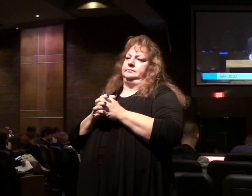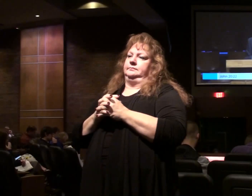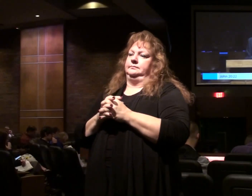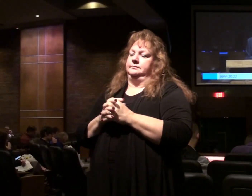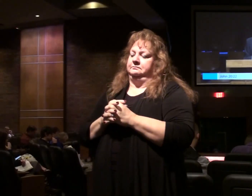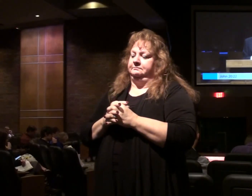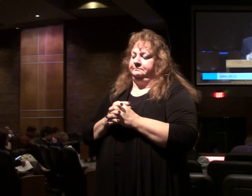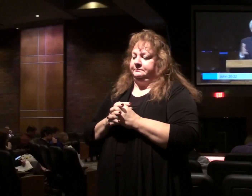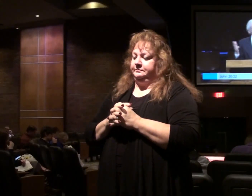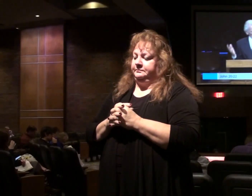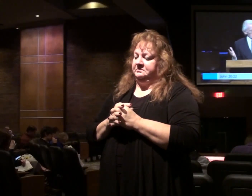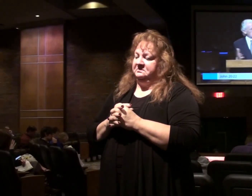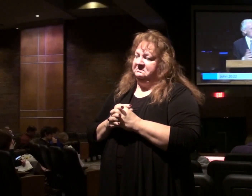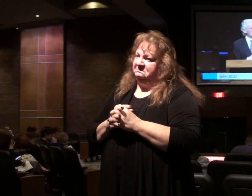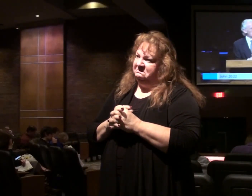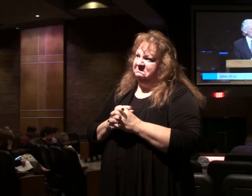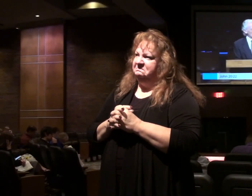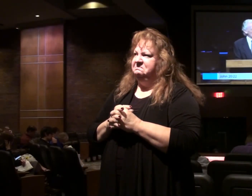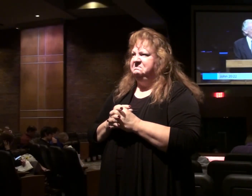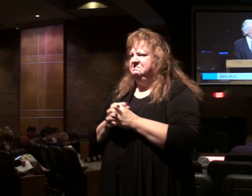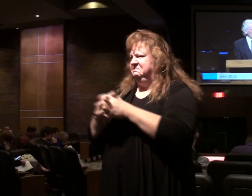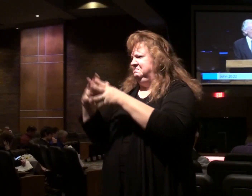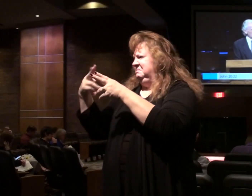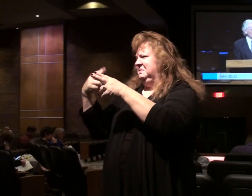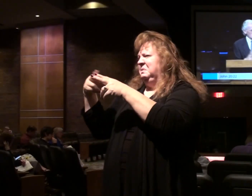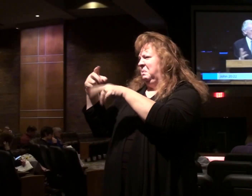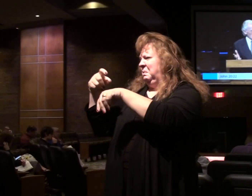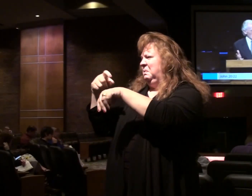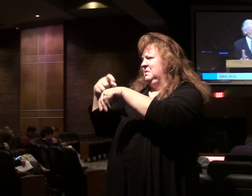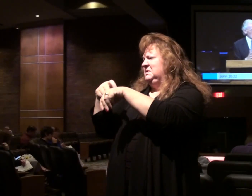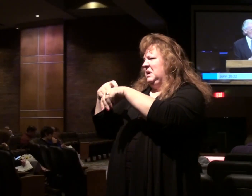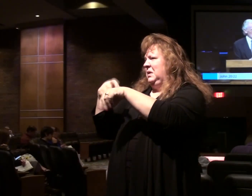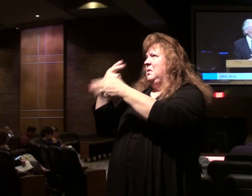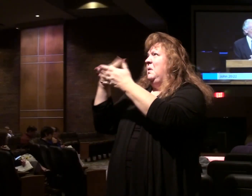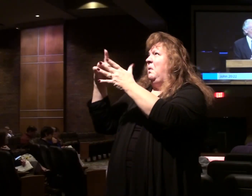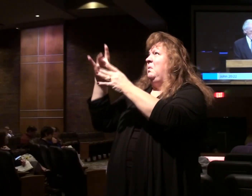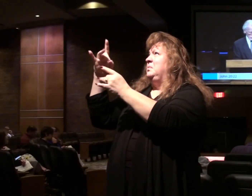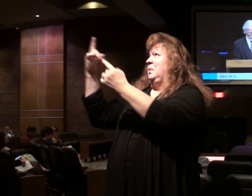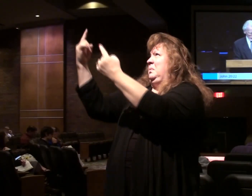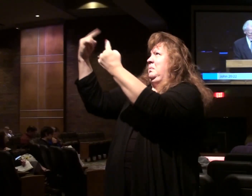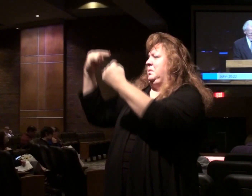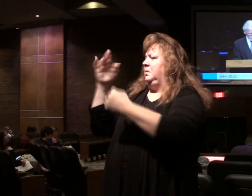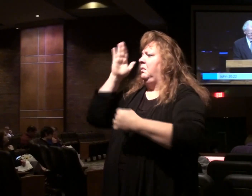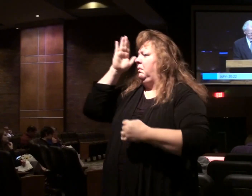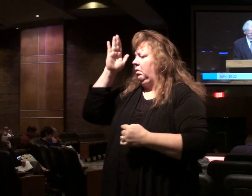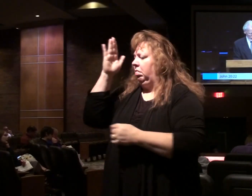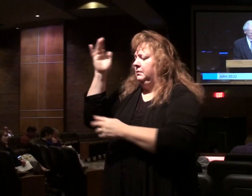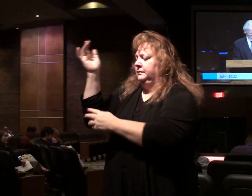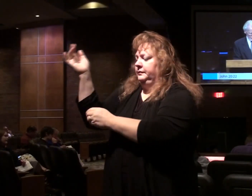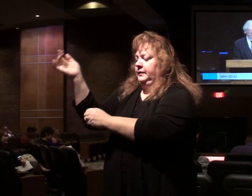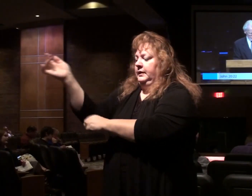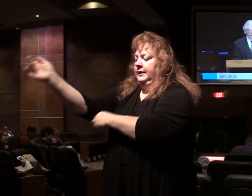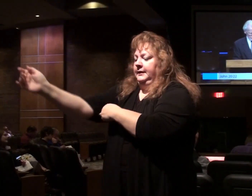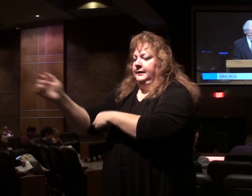We're within a short time, less than 2 weeks, we'd say.